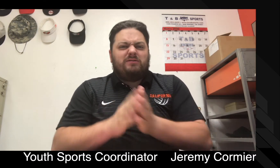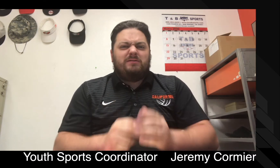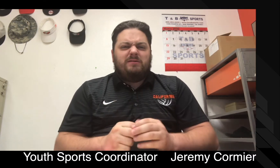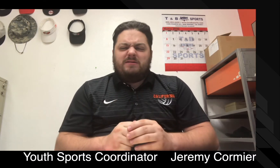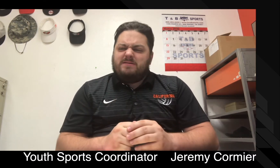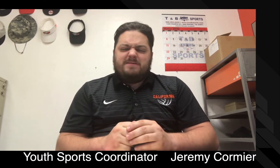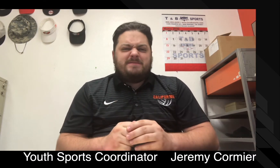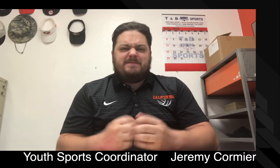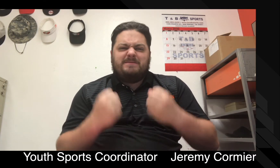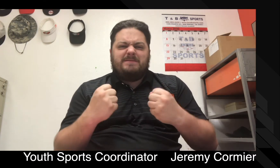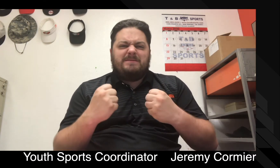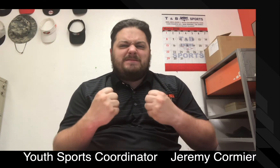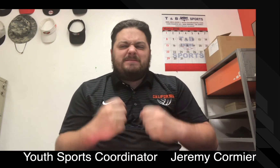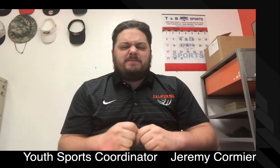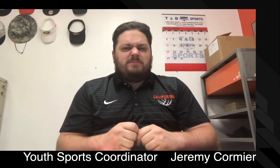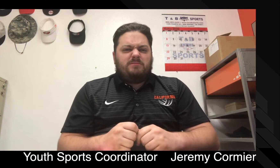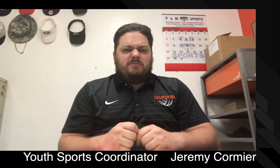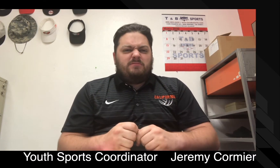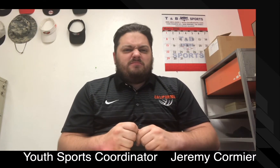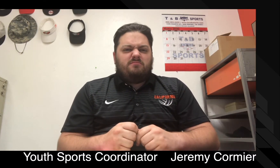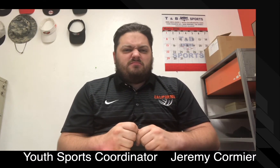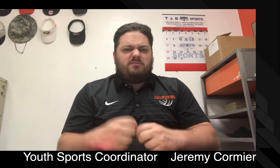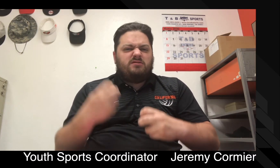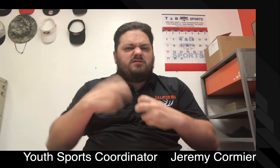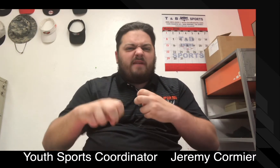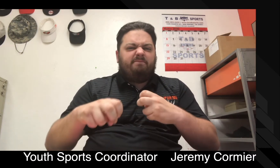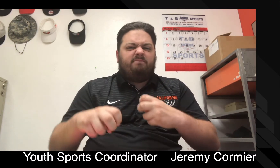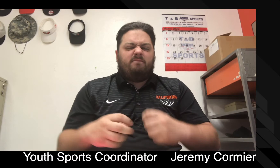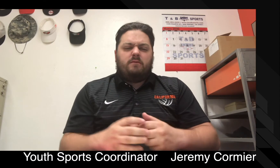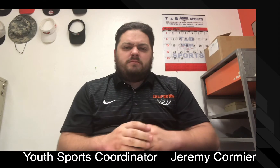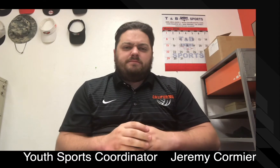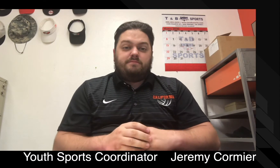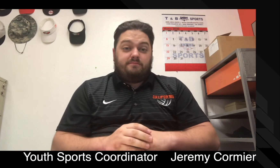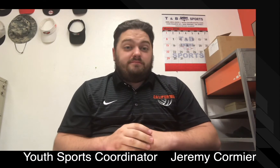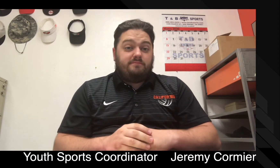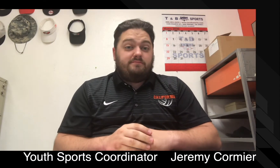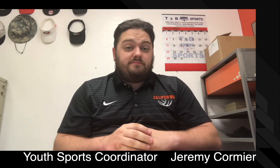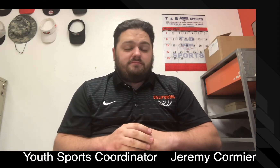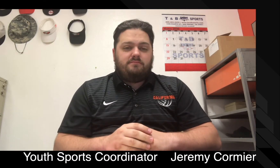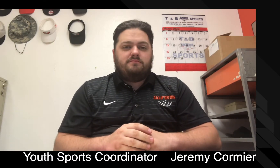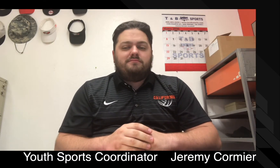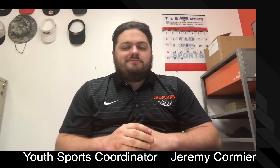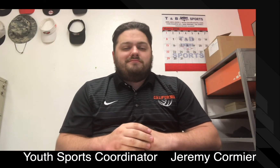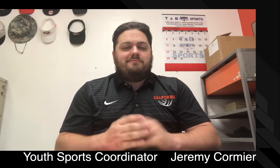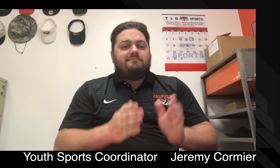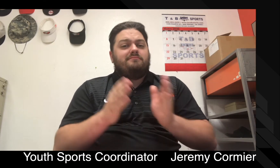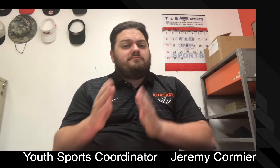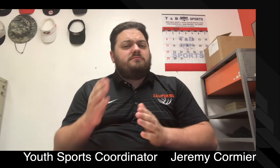Her attitude, passion, motivation, strength, toughness.